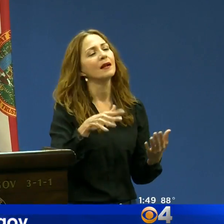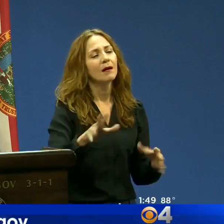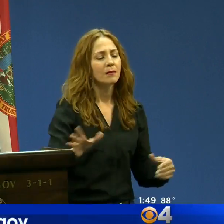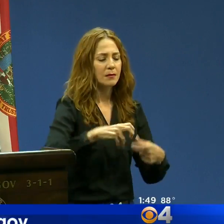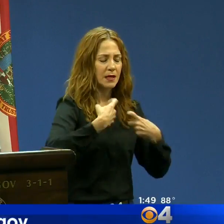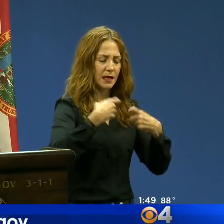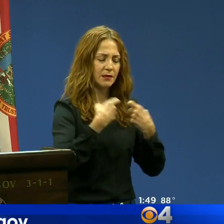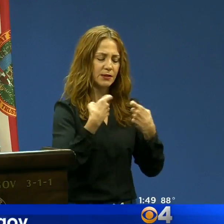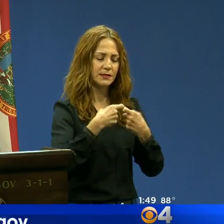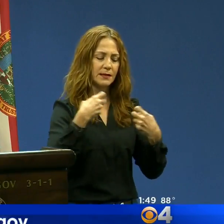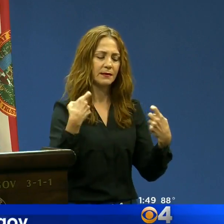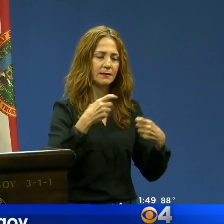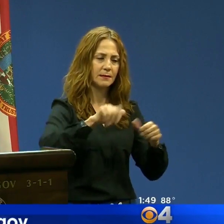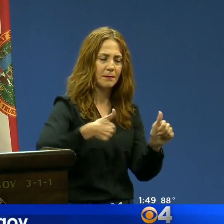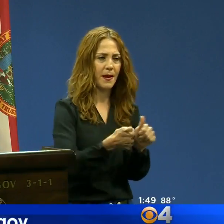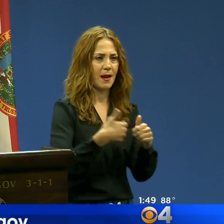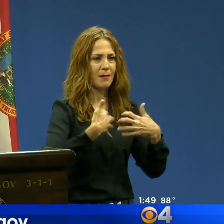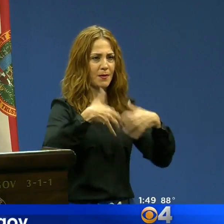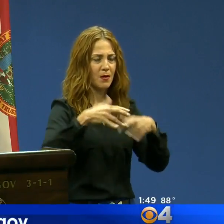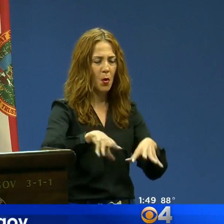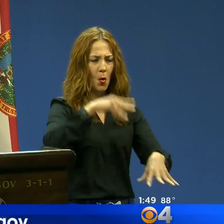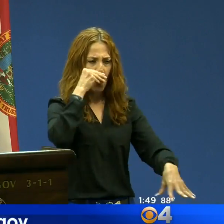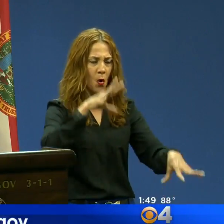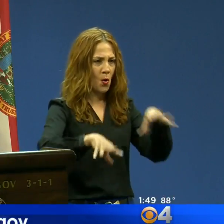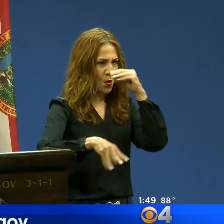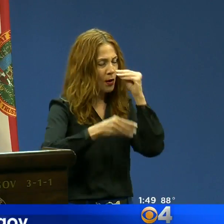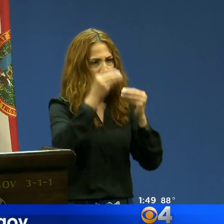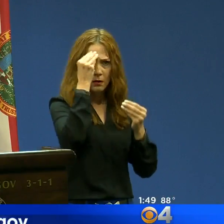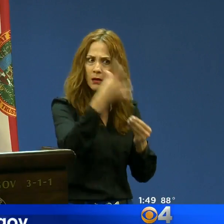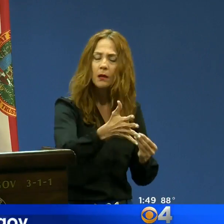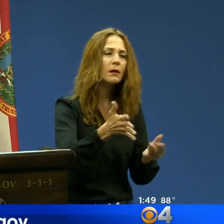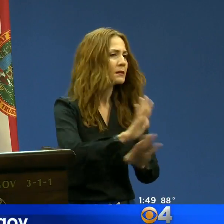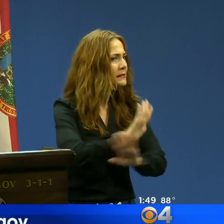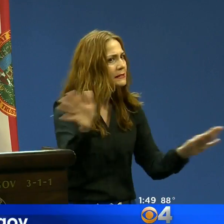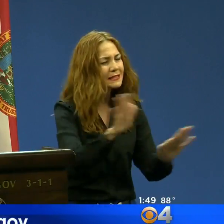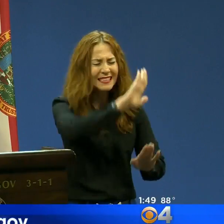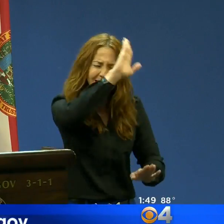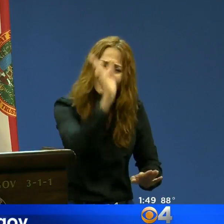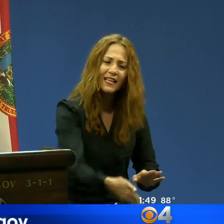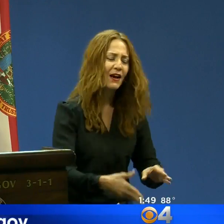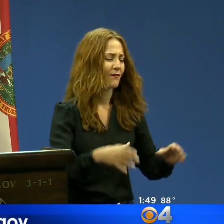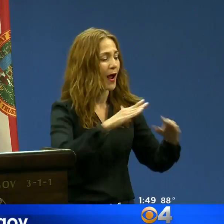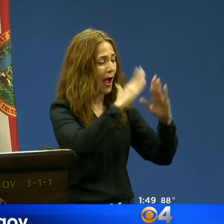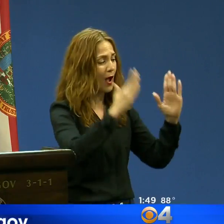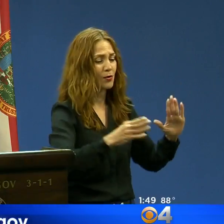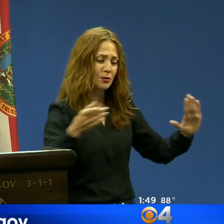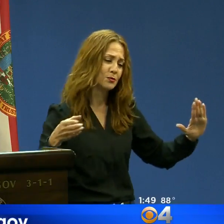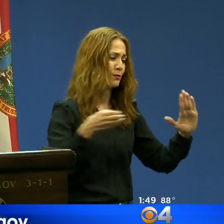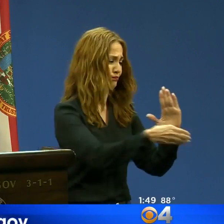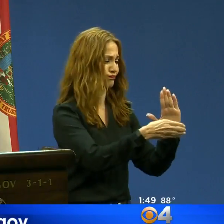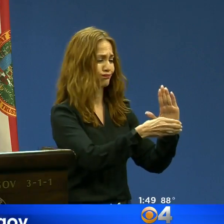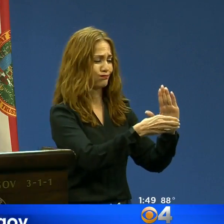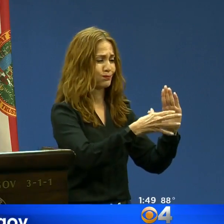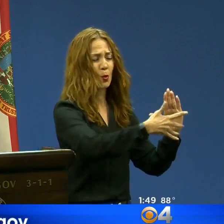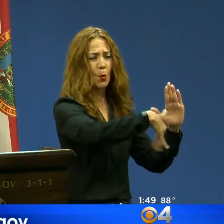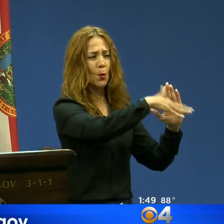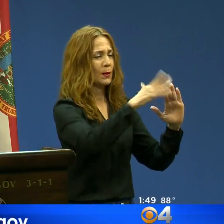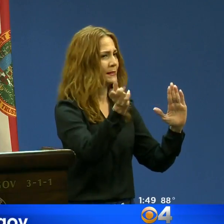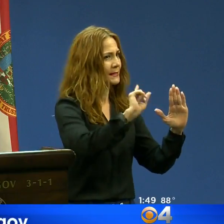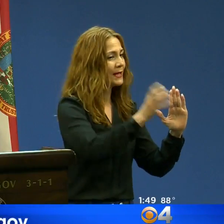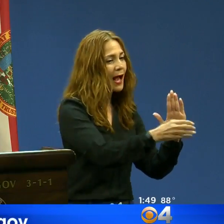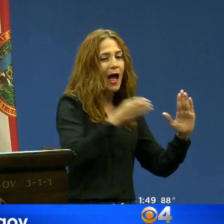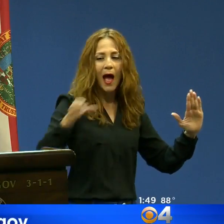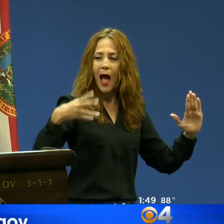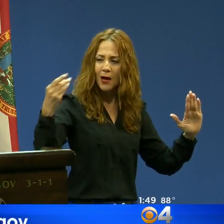operate a generator inside your home or inside a closed space. Always make sure you operate your generator in a safe